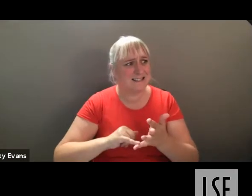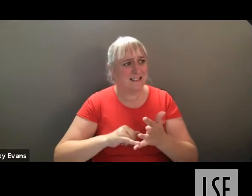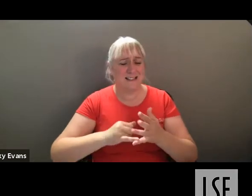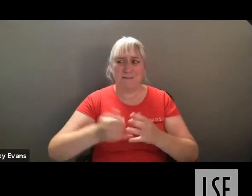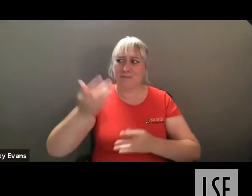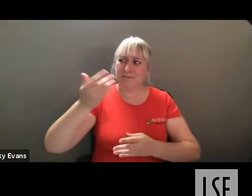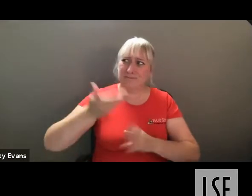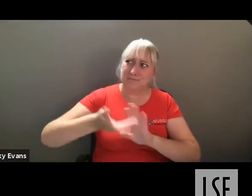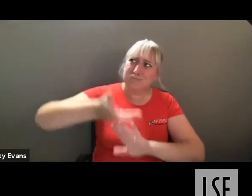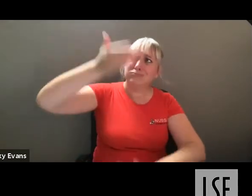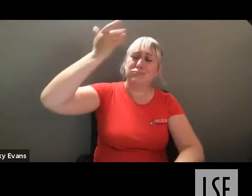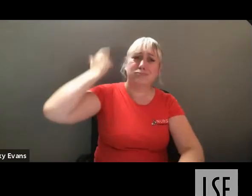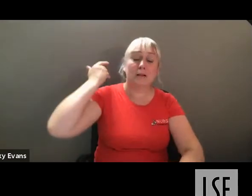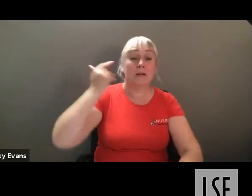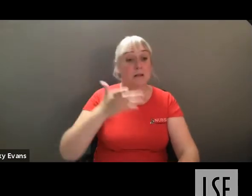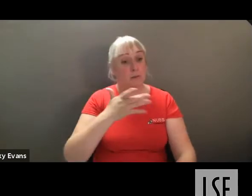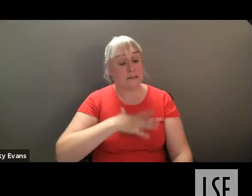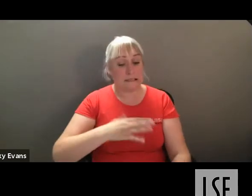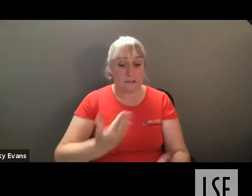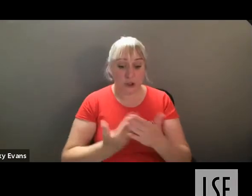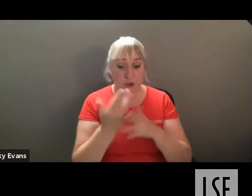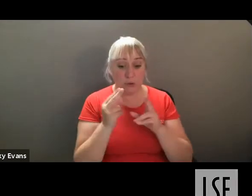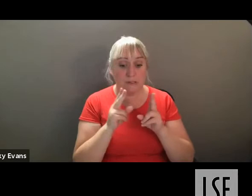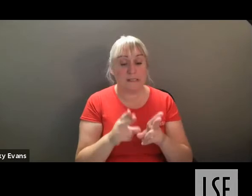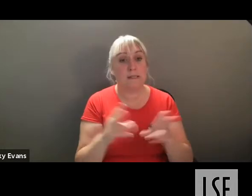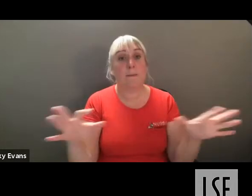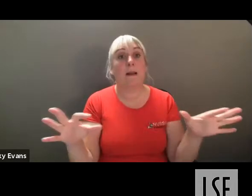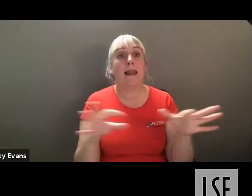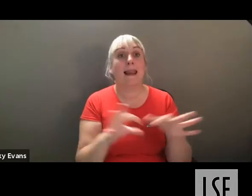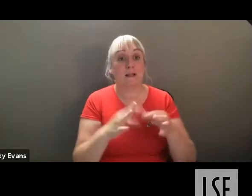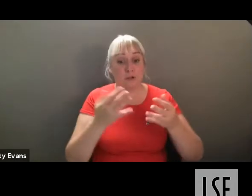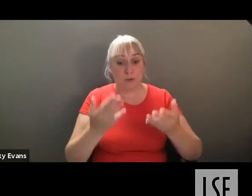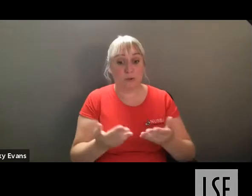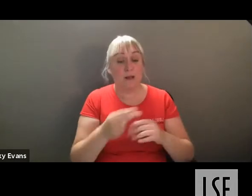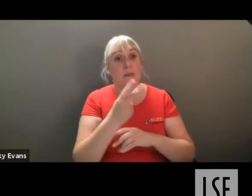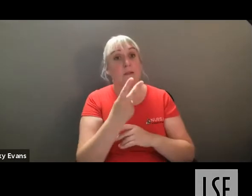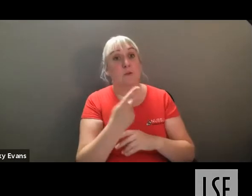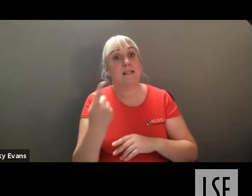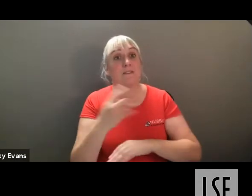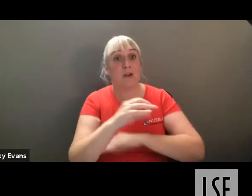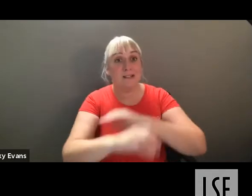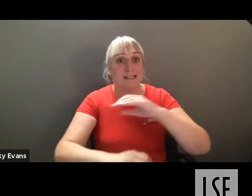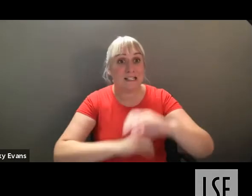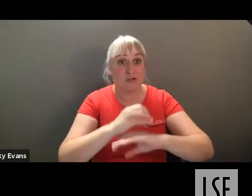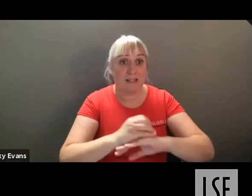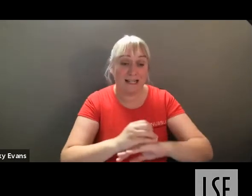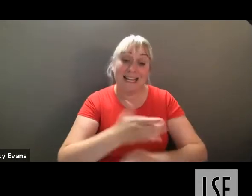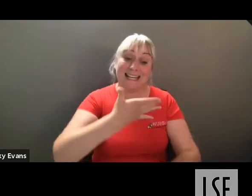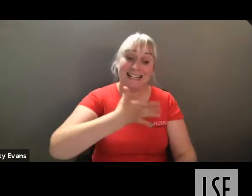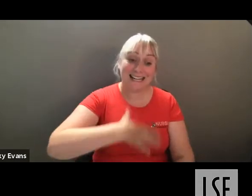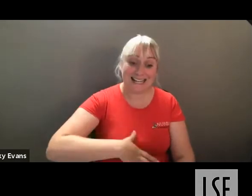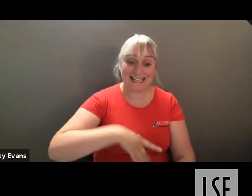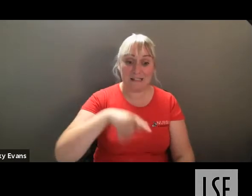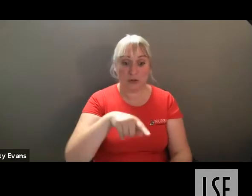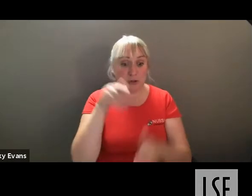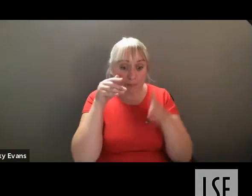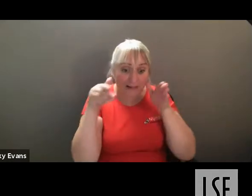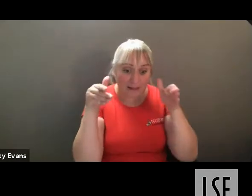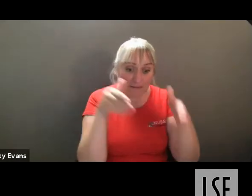21st century, where needs are put before private profit. And one way